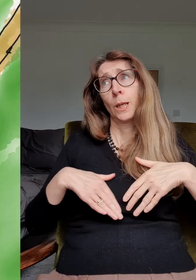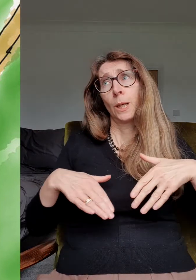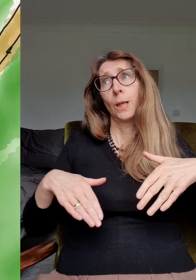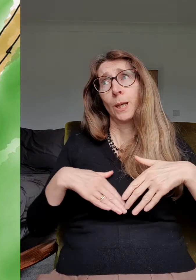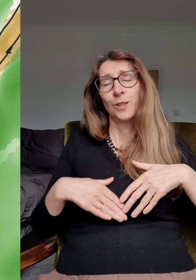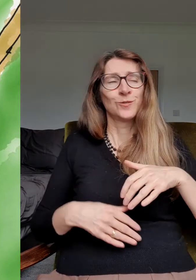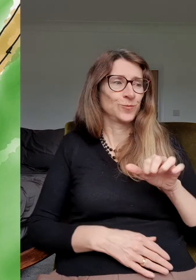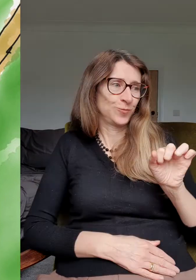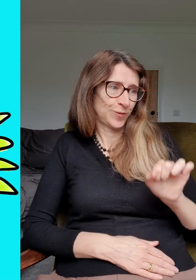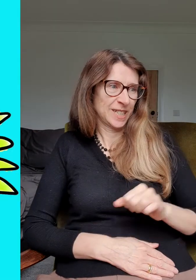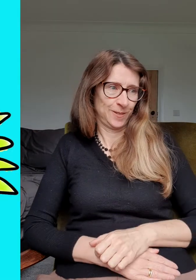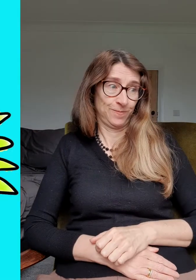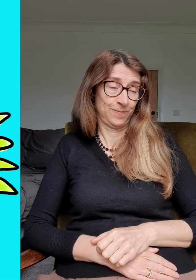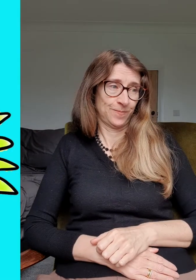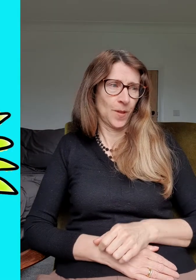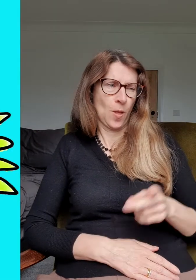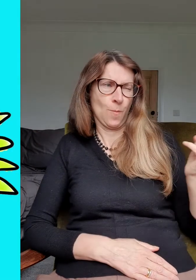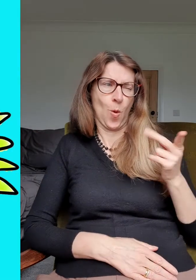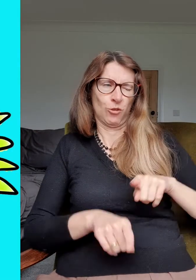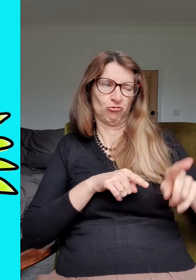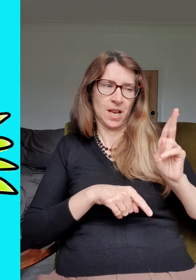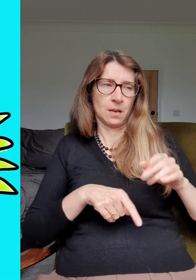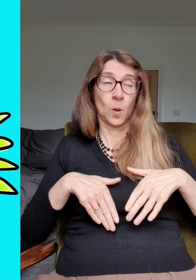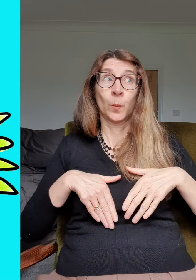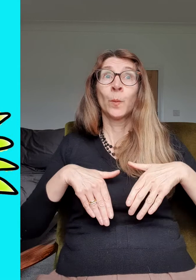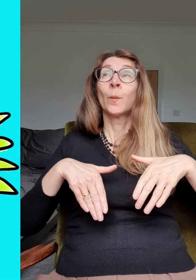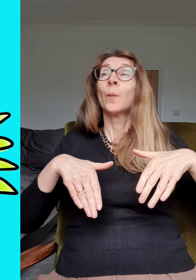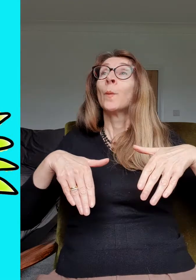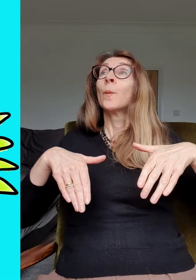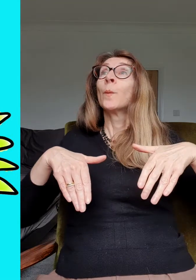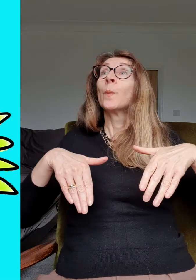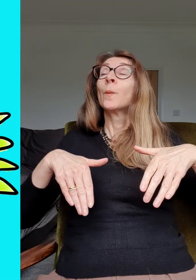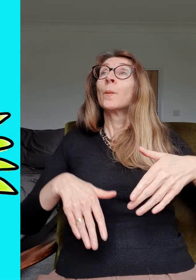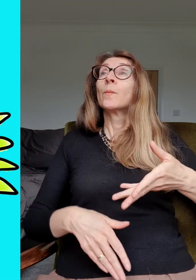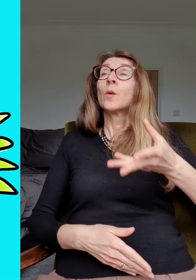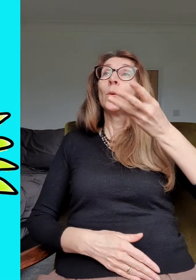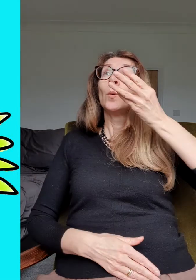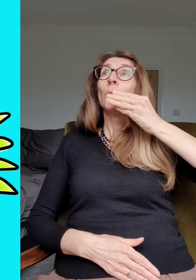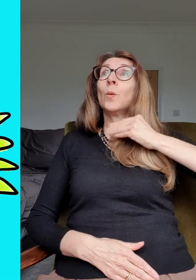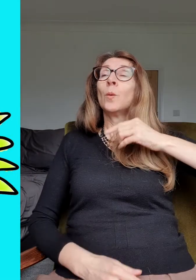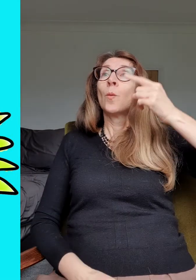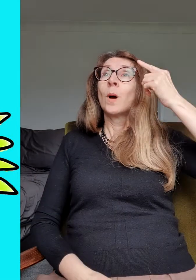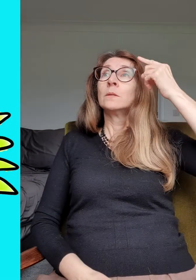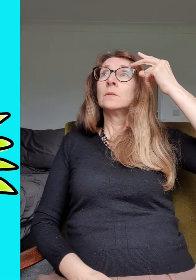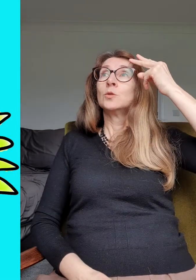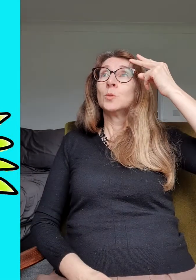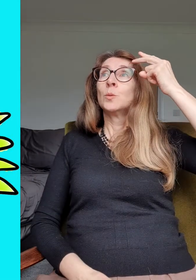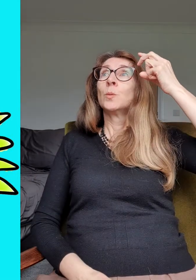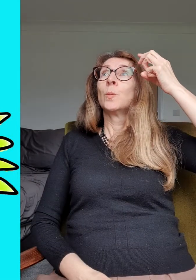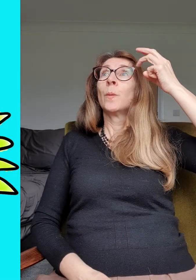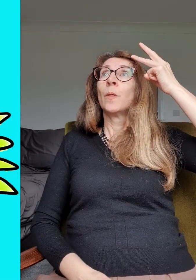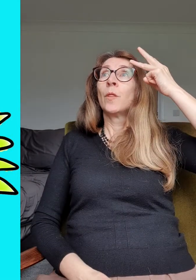said Jojo. And he and his grandpa breathed in through their noses for 3.